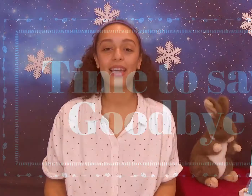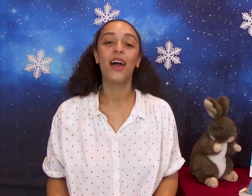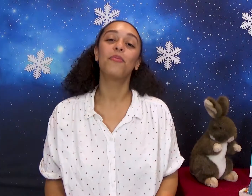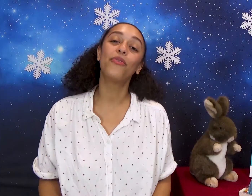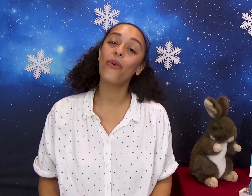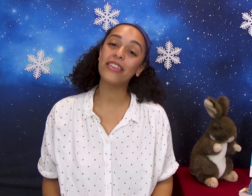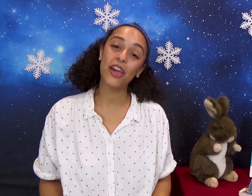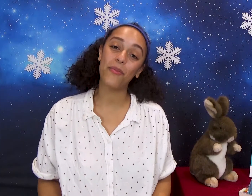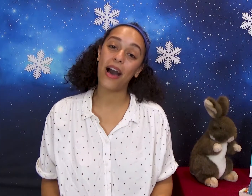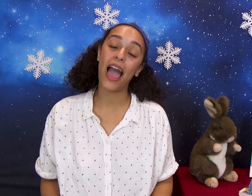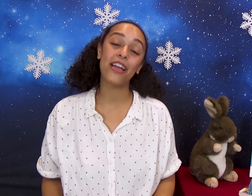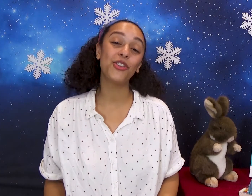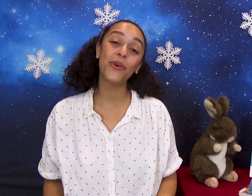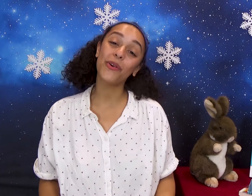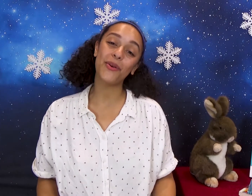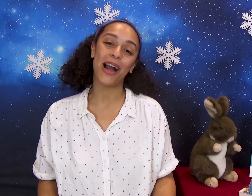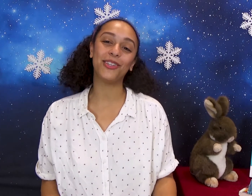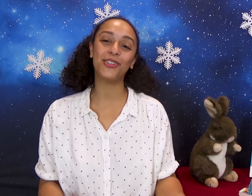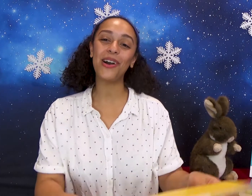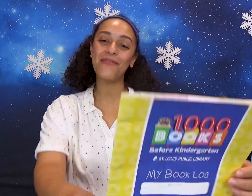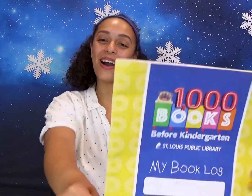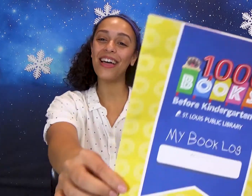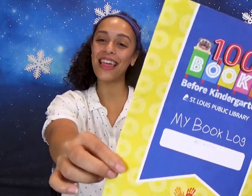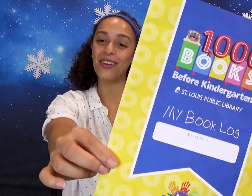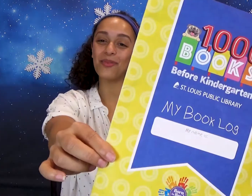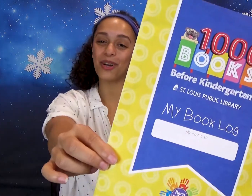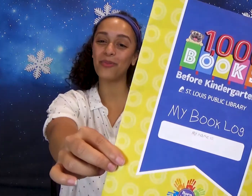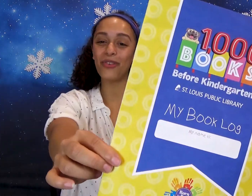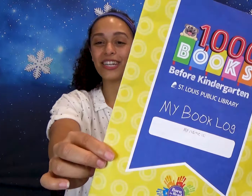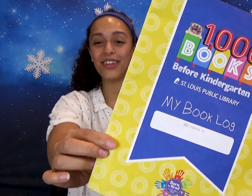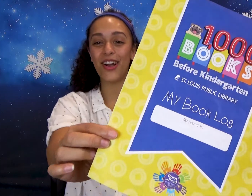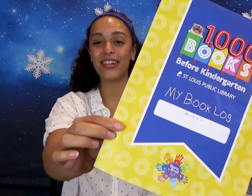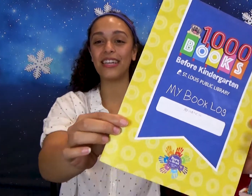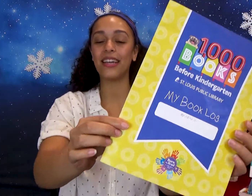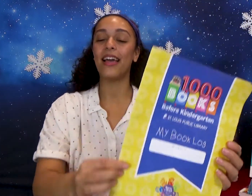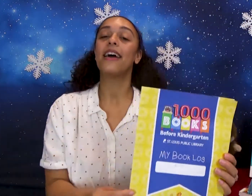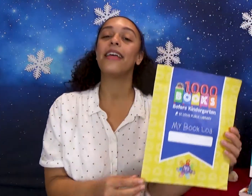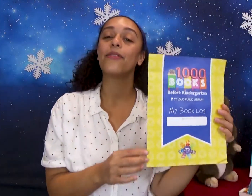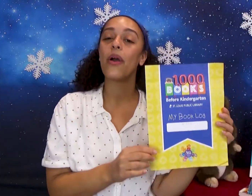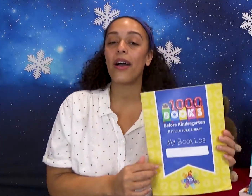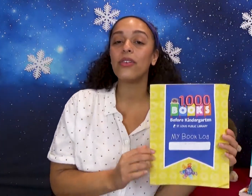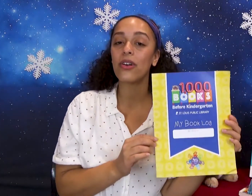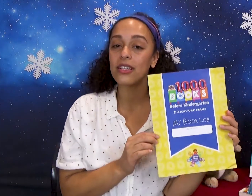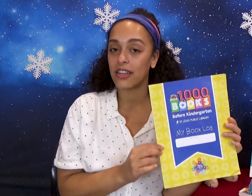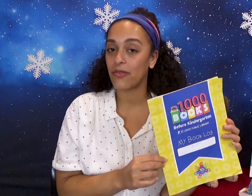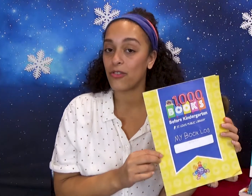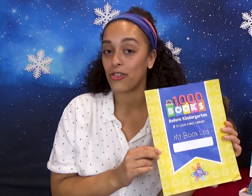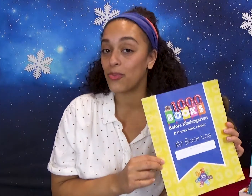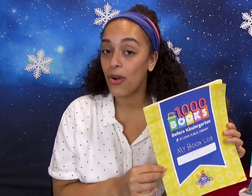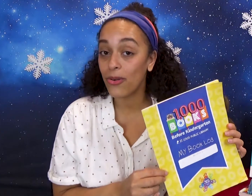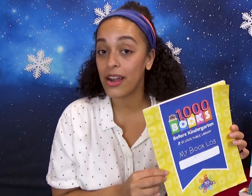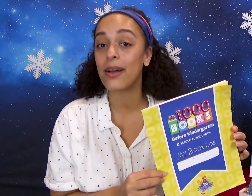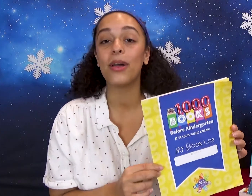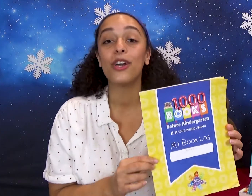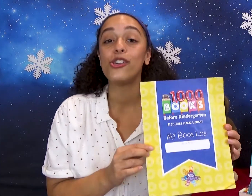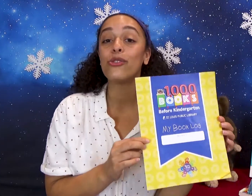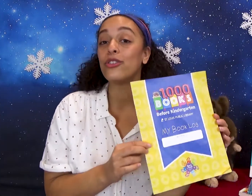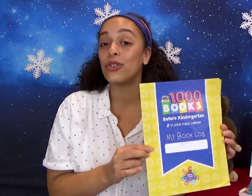Before we say goodbye, I do want to remind you about a thousand books before kindergarten. Now, if you haven't already signed up for this program, you can do